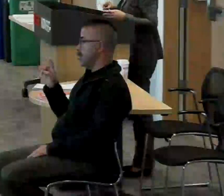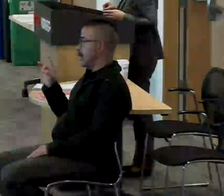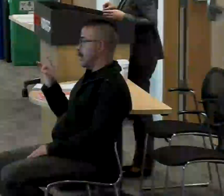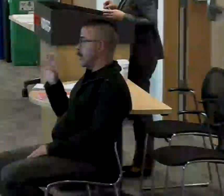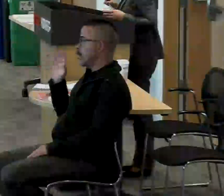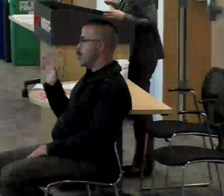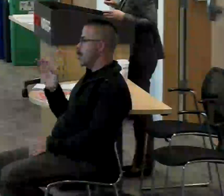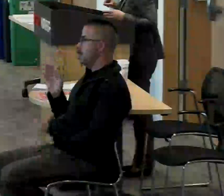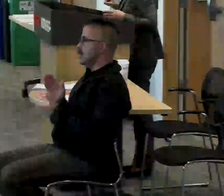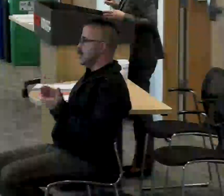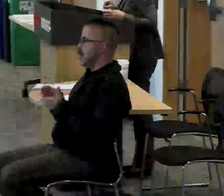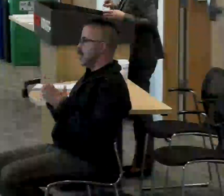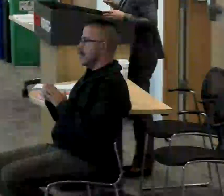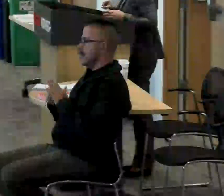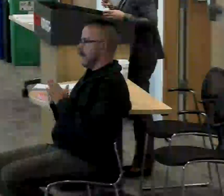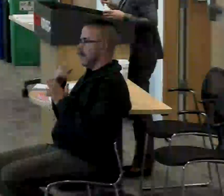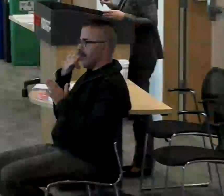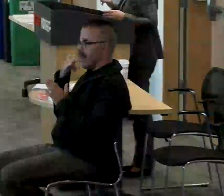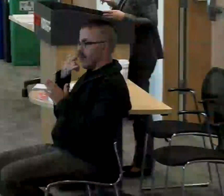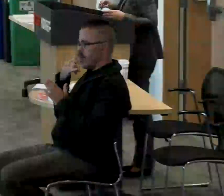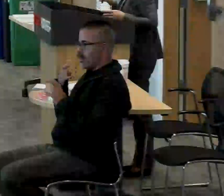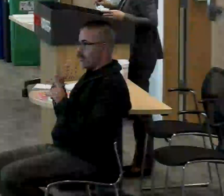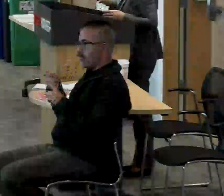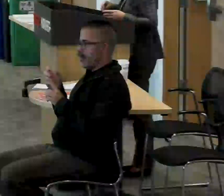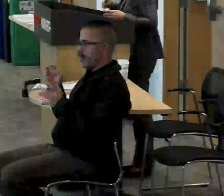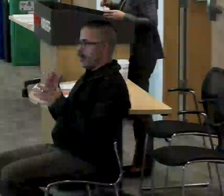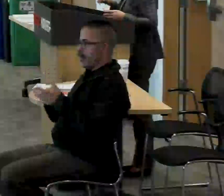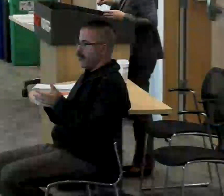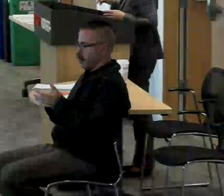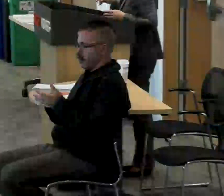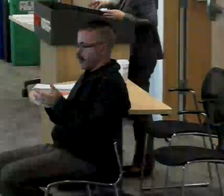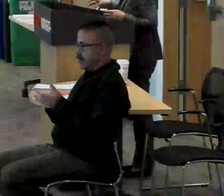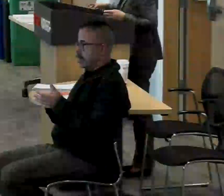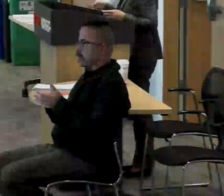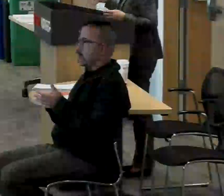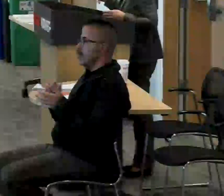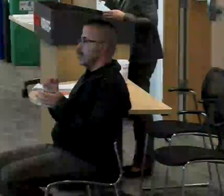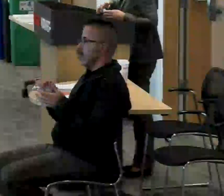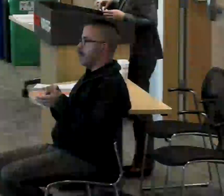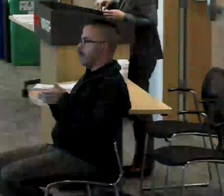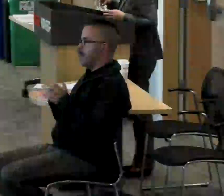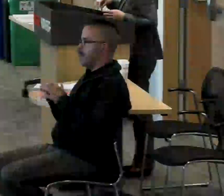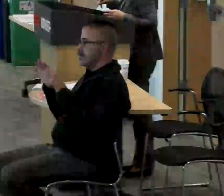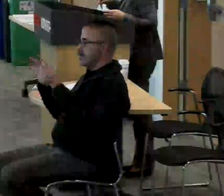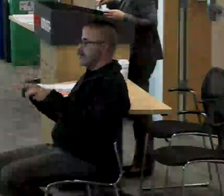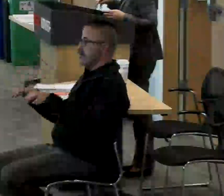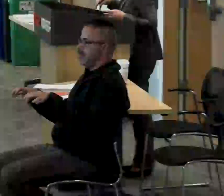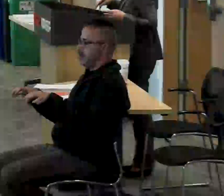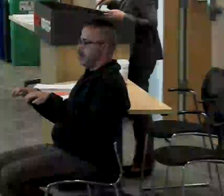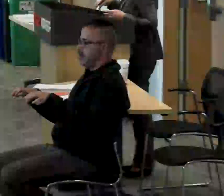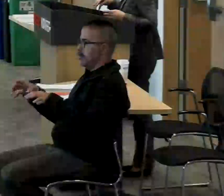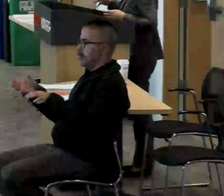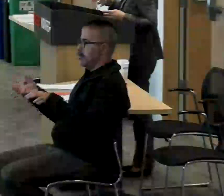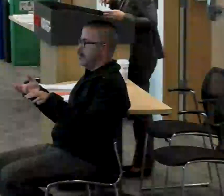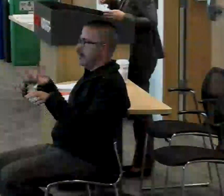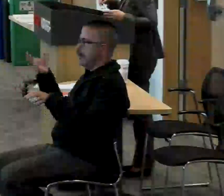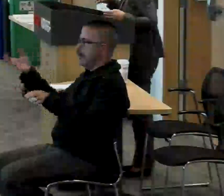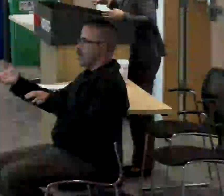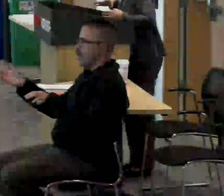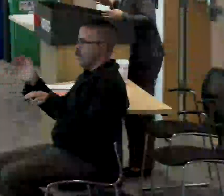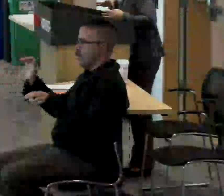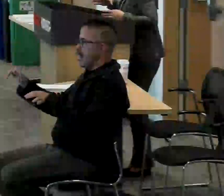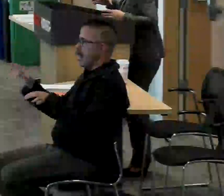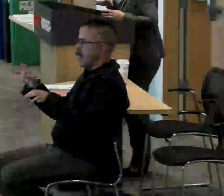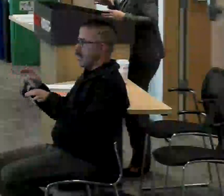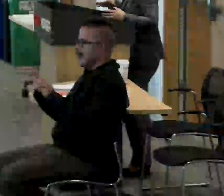from recovering. And so that takes a big chunk of that revenue and puts it back into the person's pocket or their